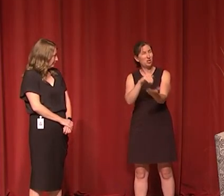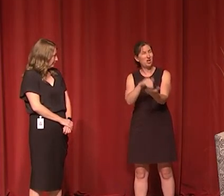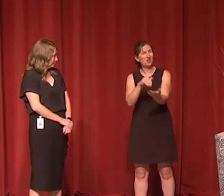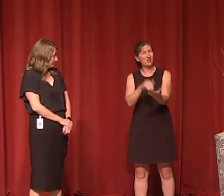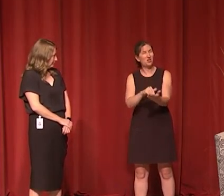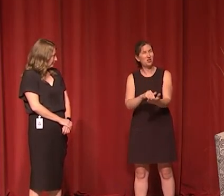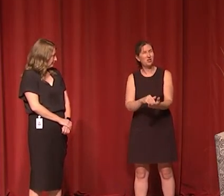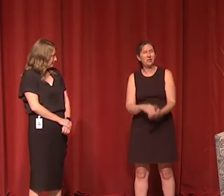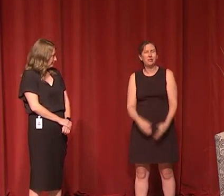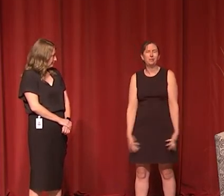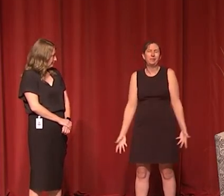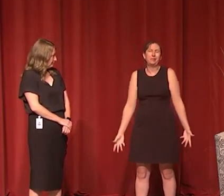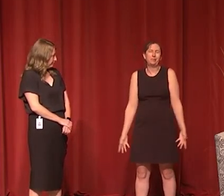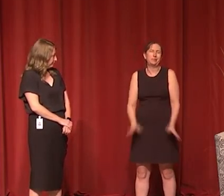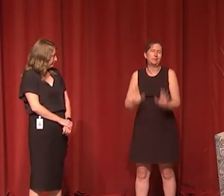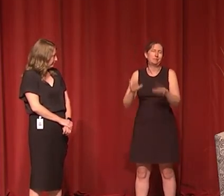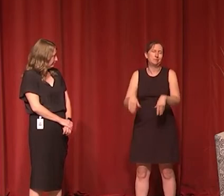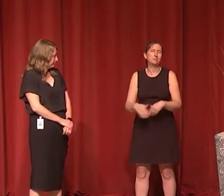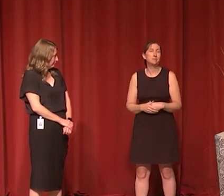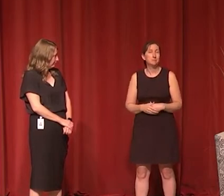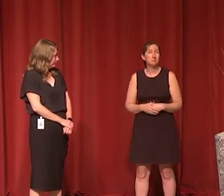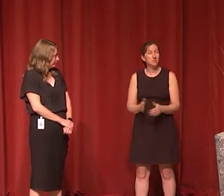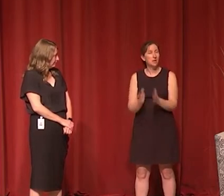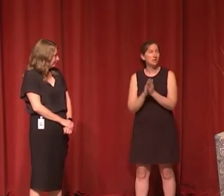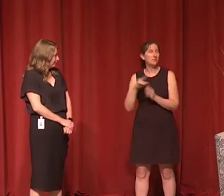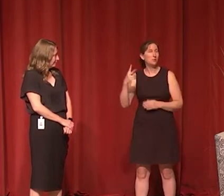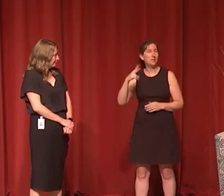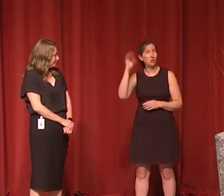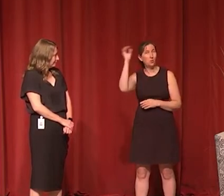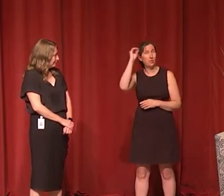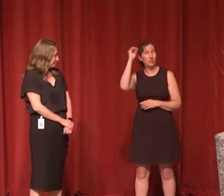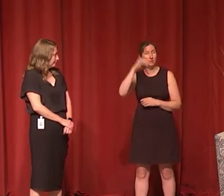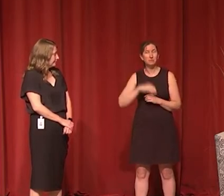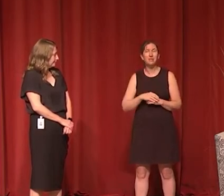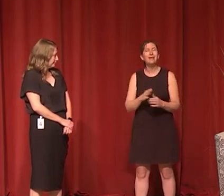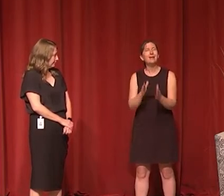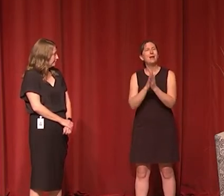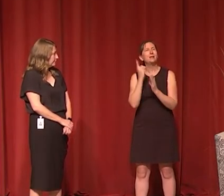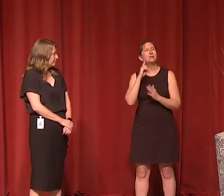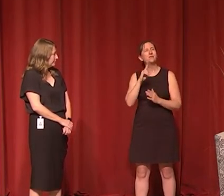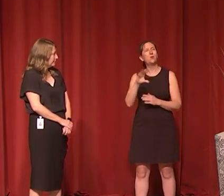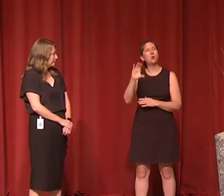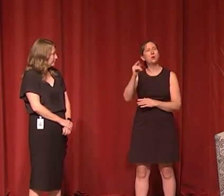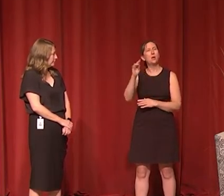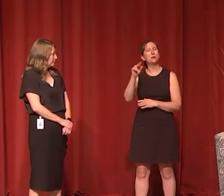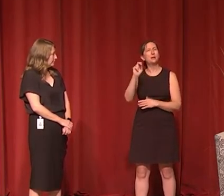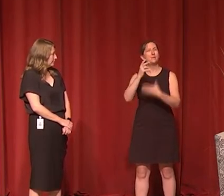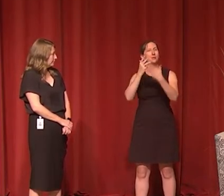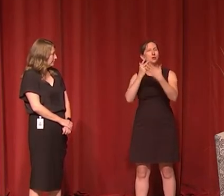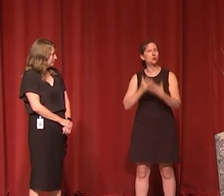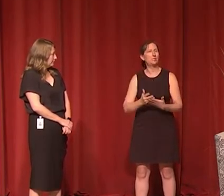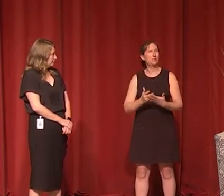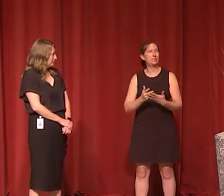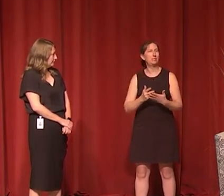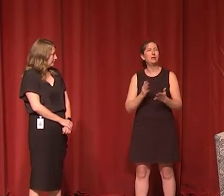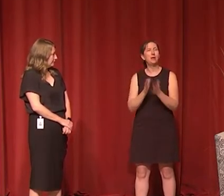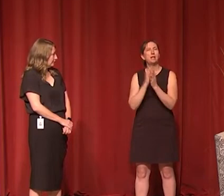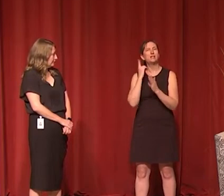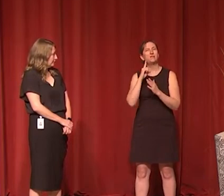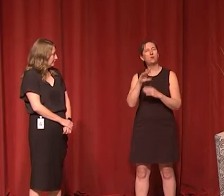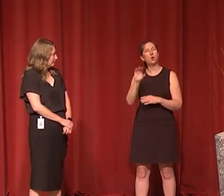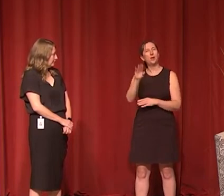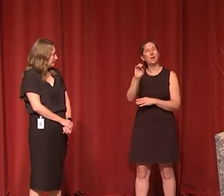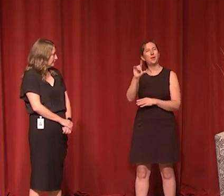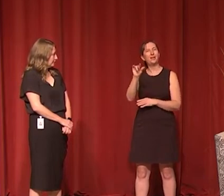for a second opinion. You can ask for a cognitive screen just so you know and have a baseline, or ask for a referral to